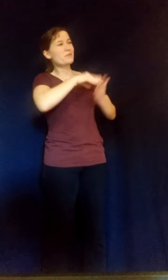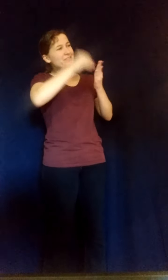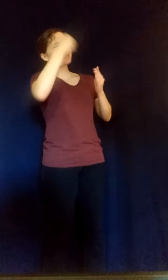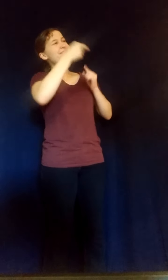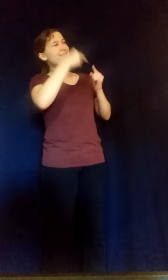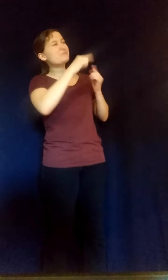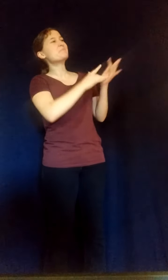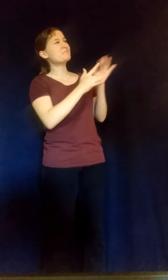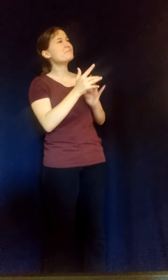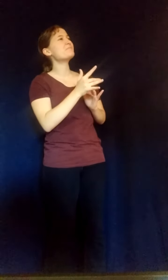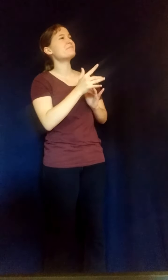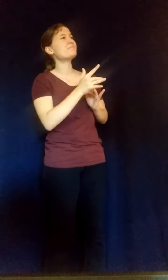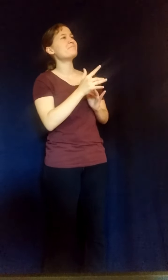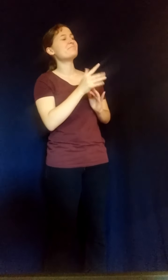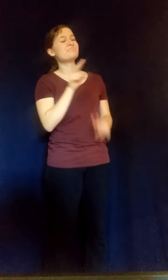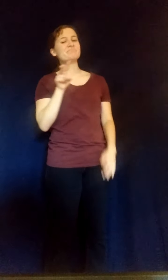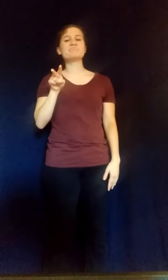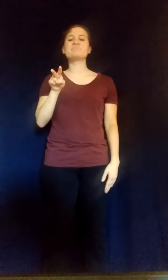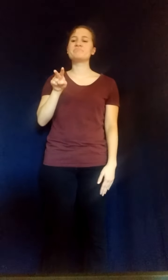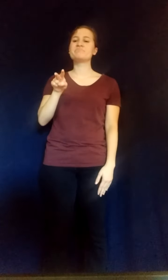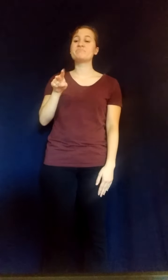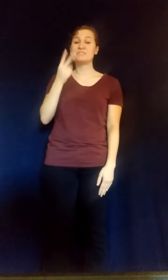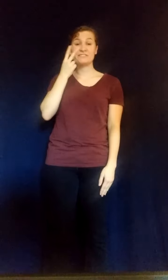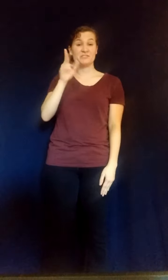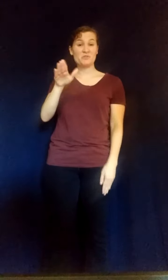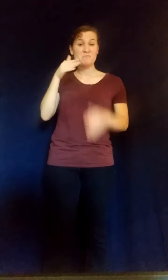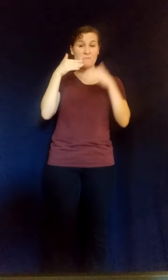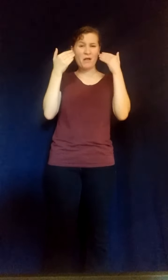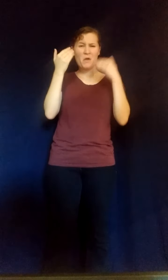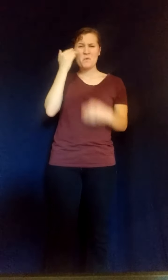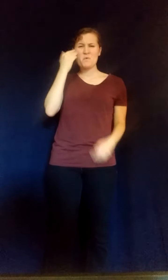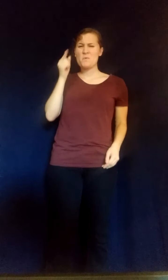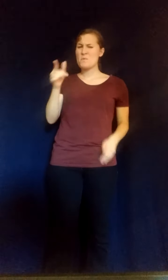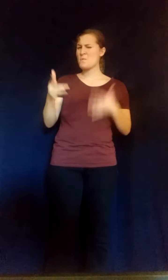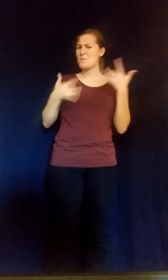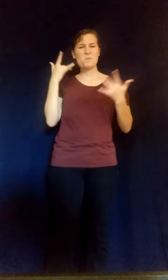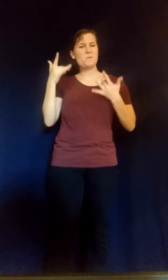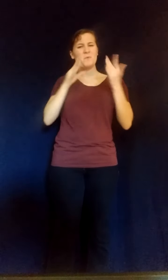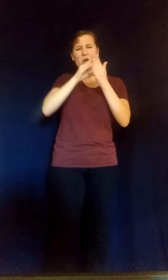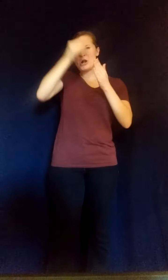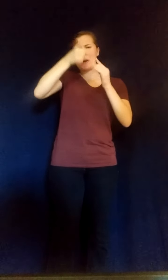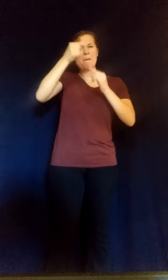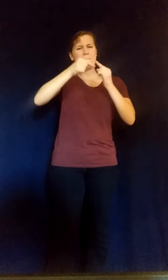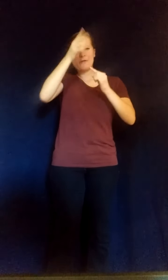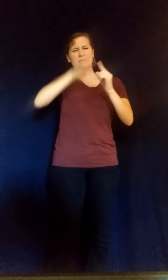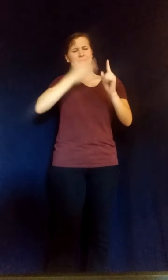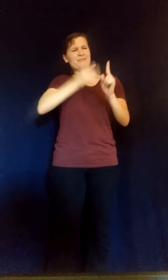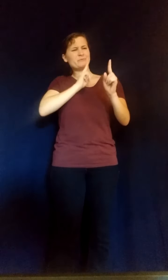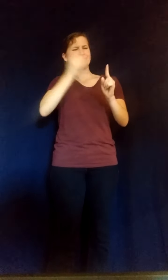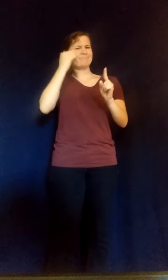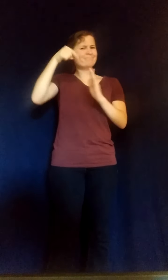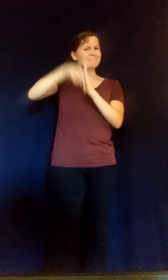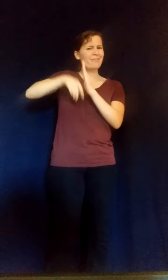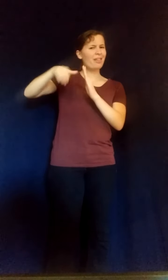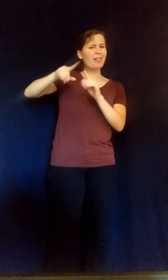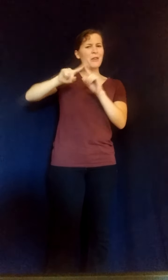today." And I could tell by her smile she was so excited to learn about this man that she did not quite know yet, but she knew without a